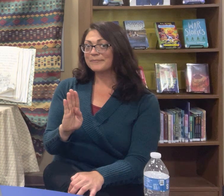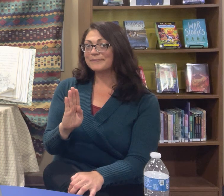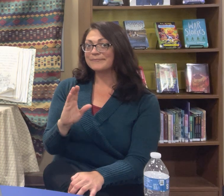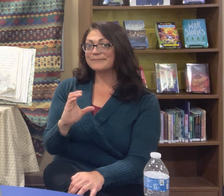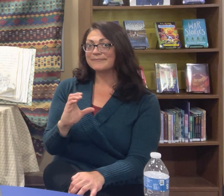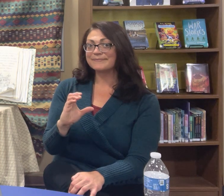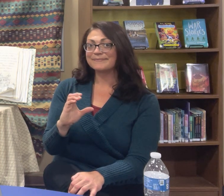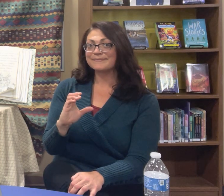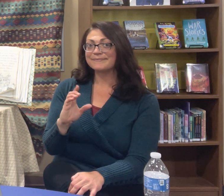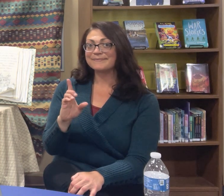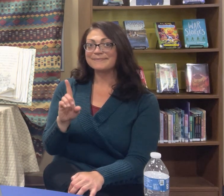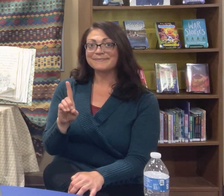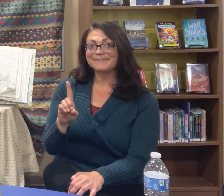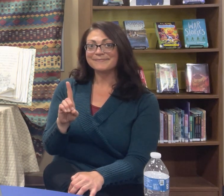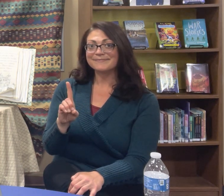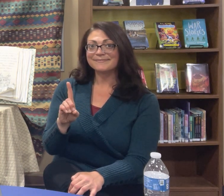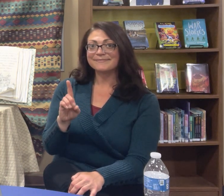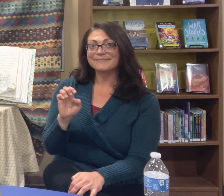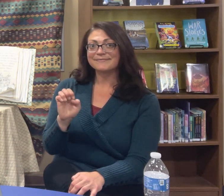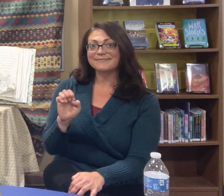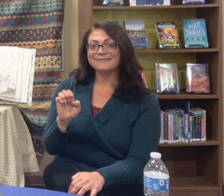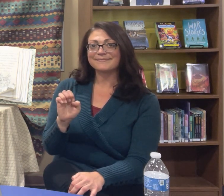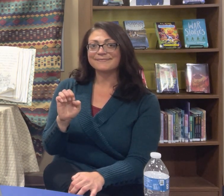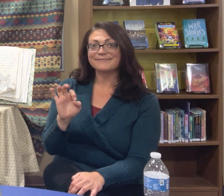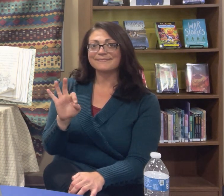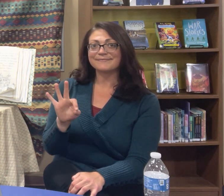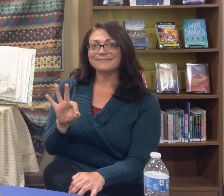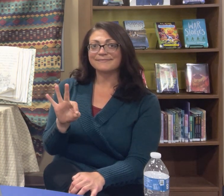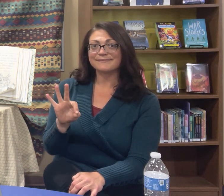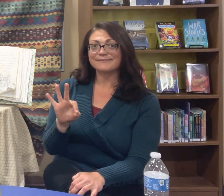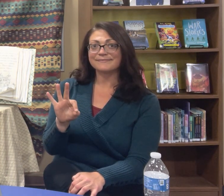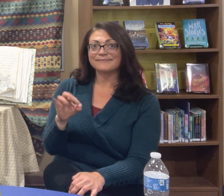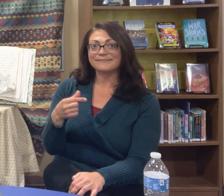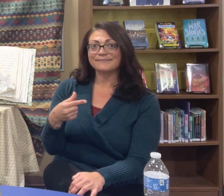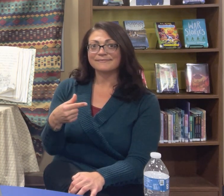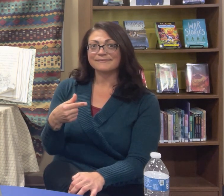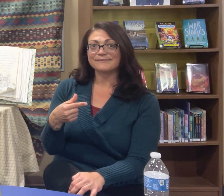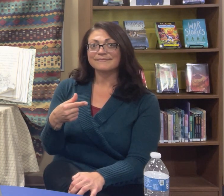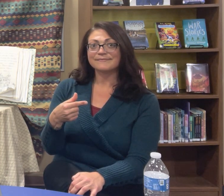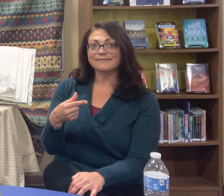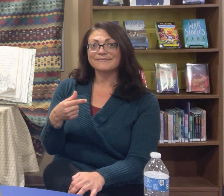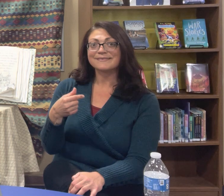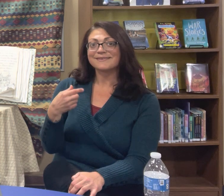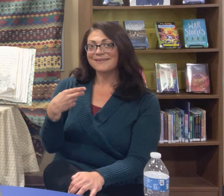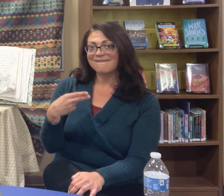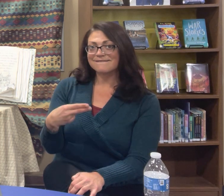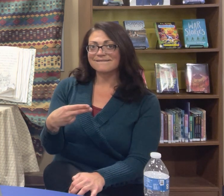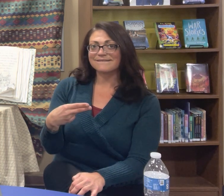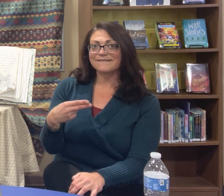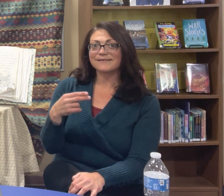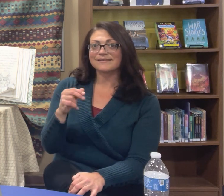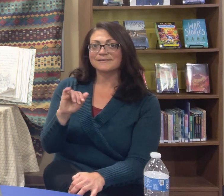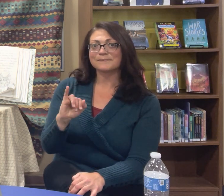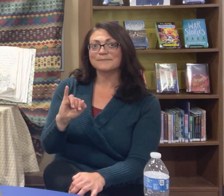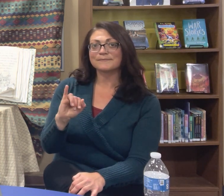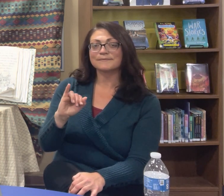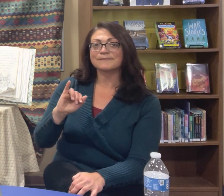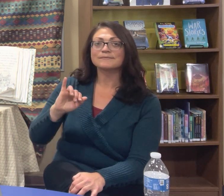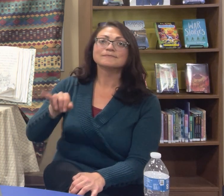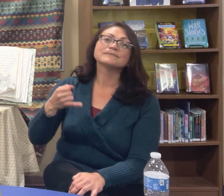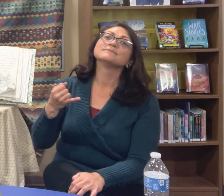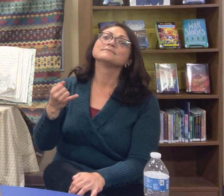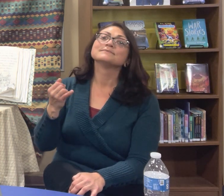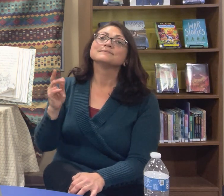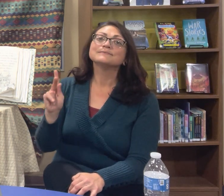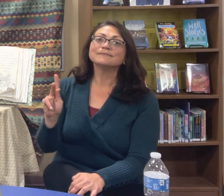A, B, C, D, E, F, G, H,